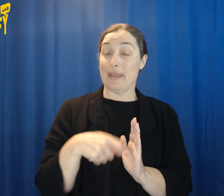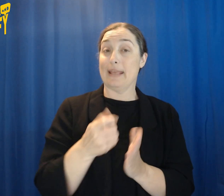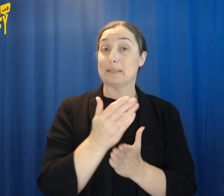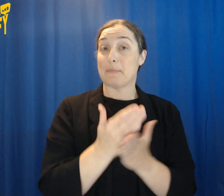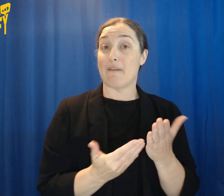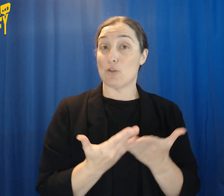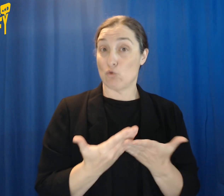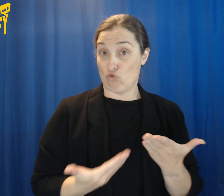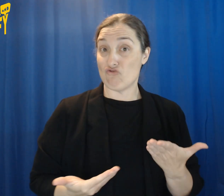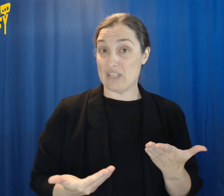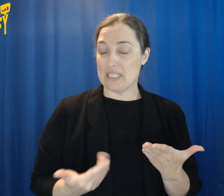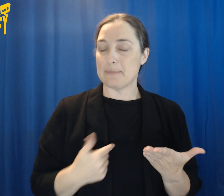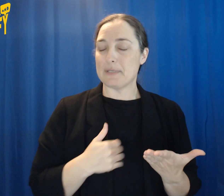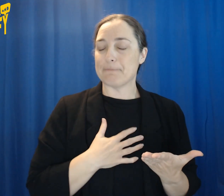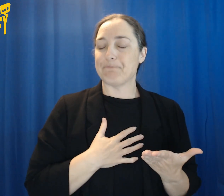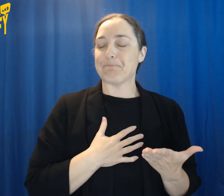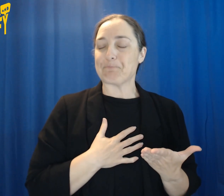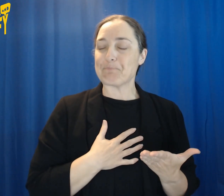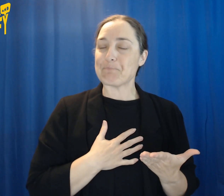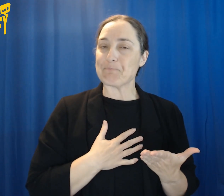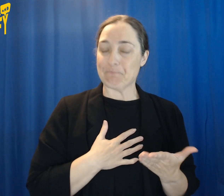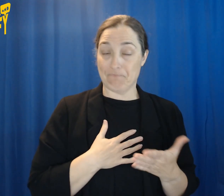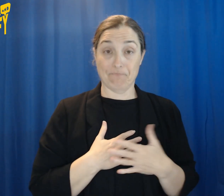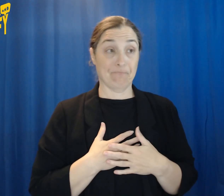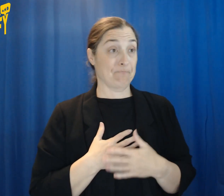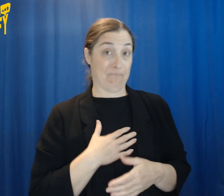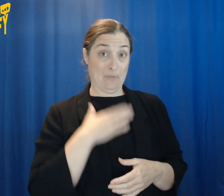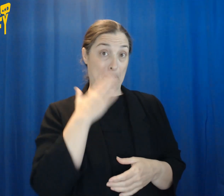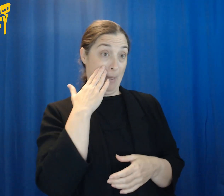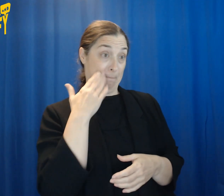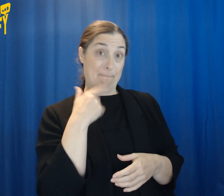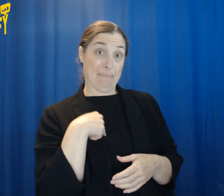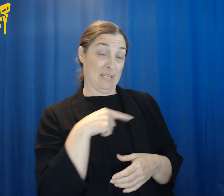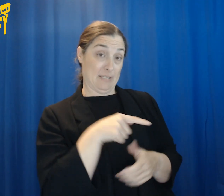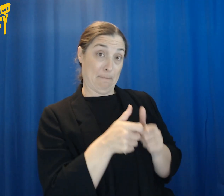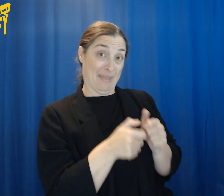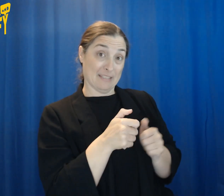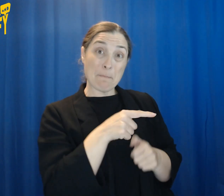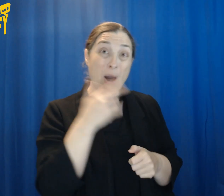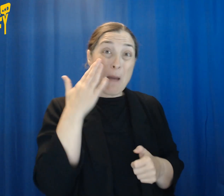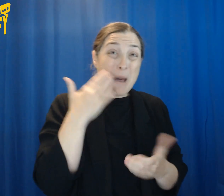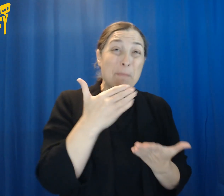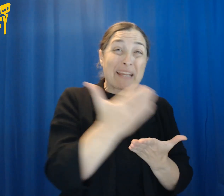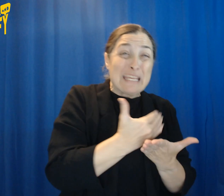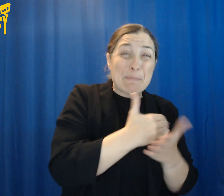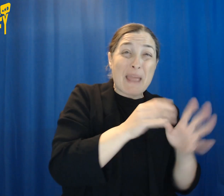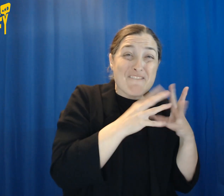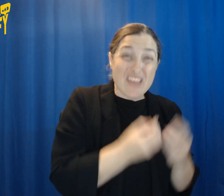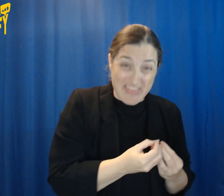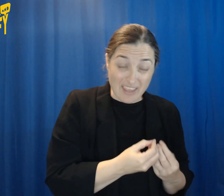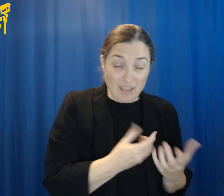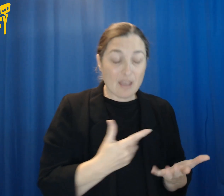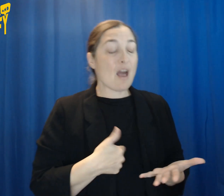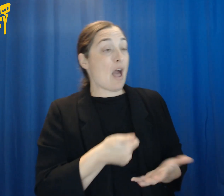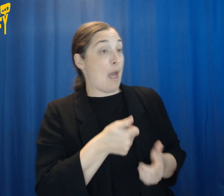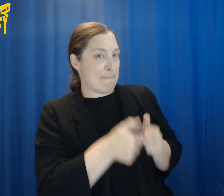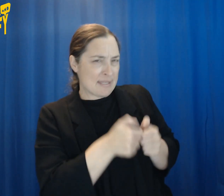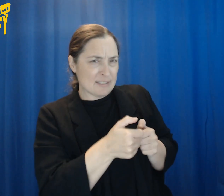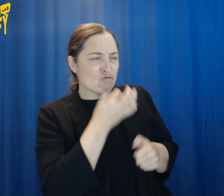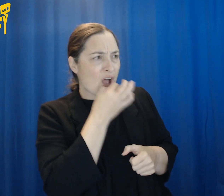to me. So I messaged my mother, who is a hoarder, I might add. So when I asked, Mum, where is that